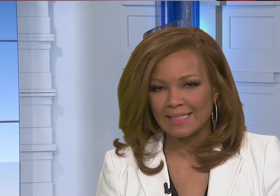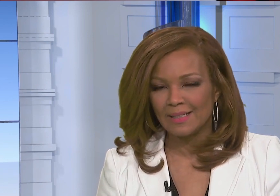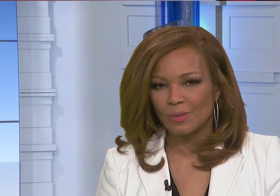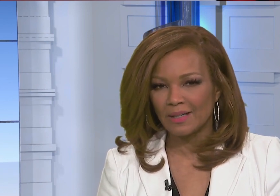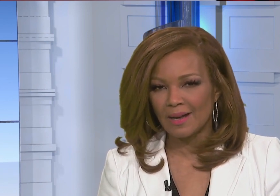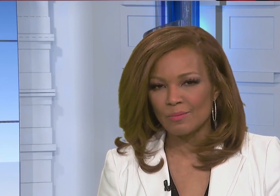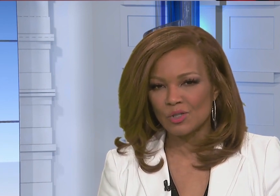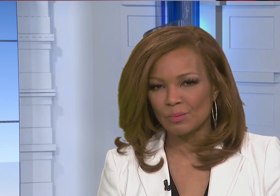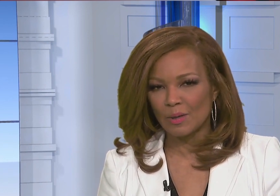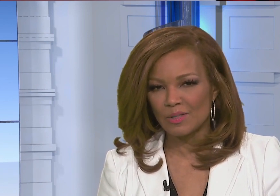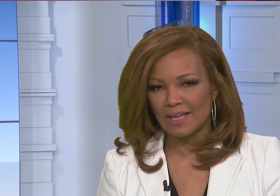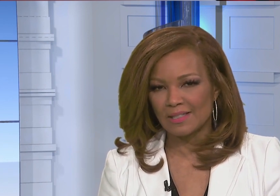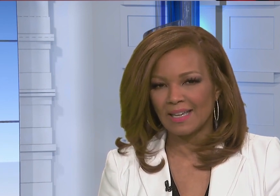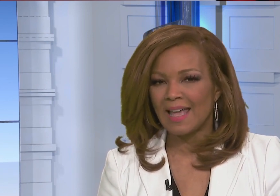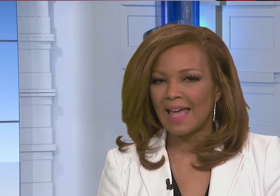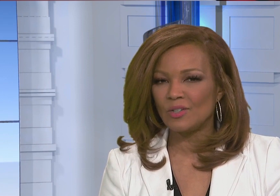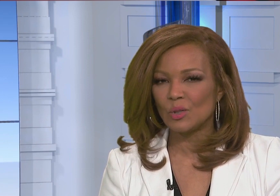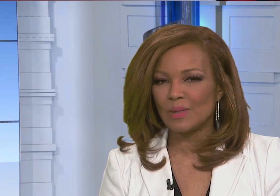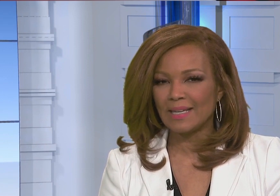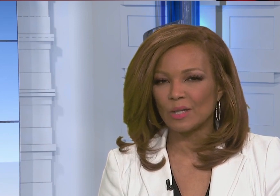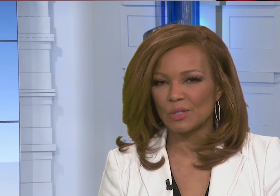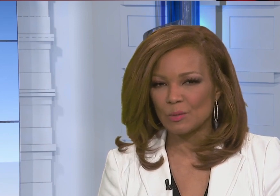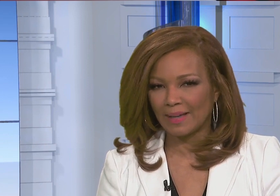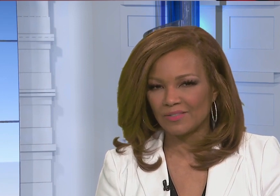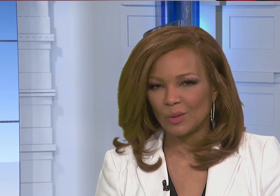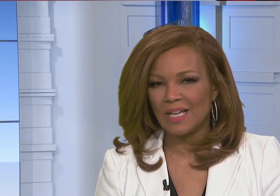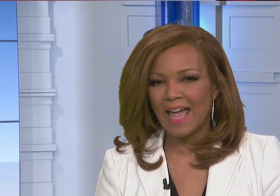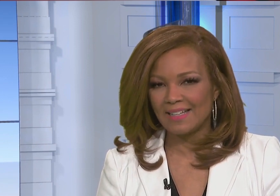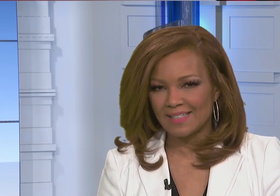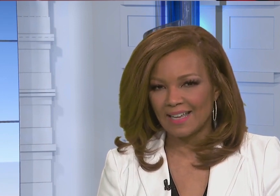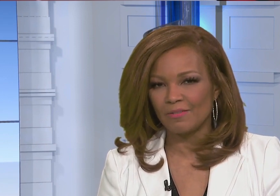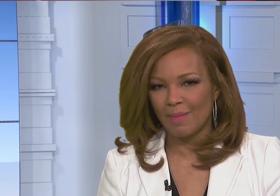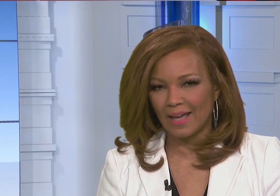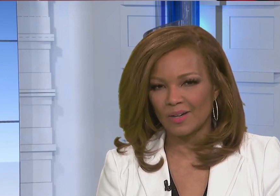heat when it comes to protesting and do it in a respectful and safe manner.